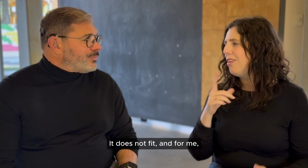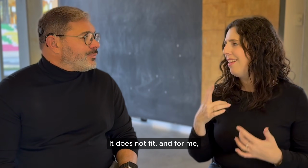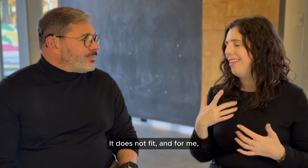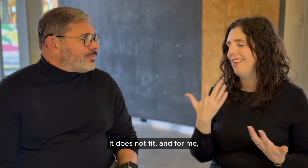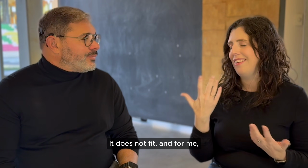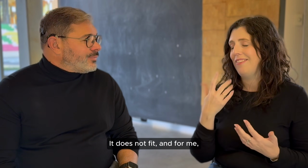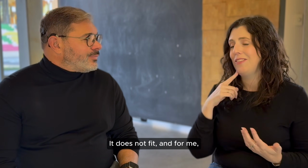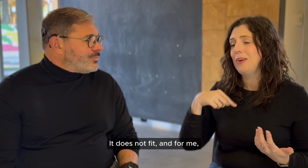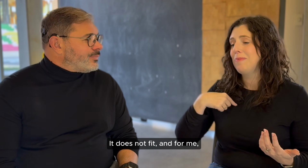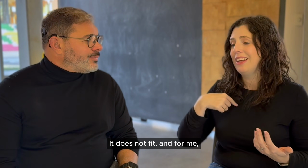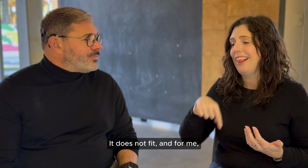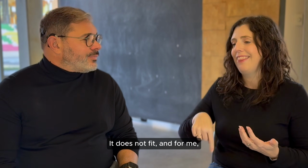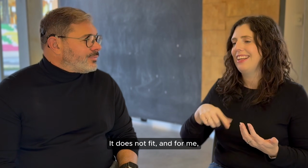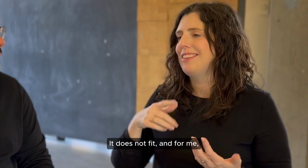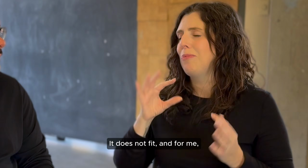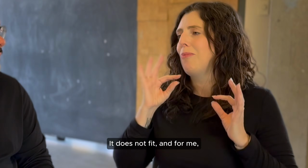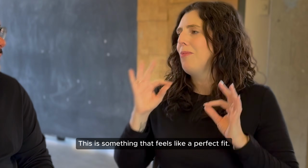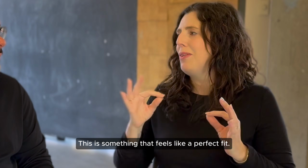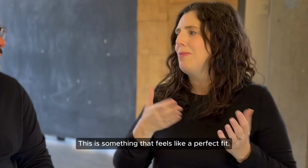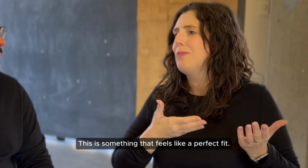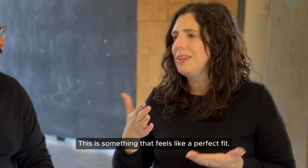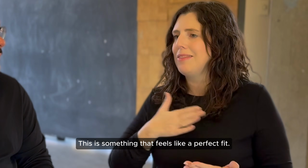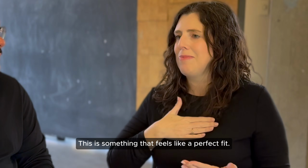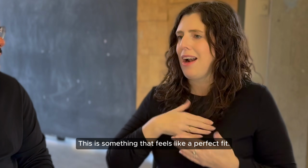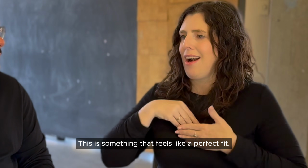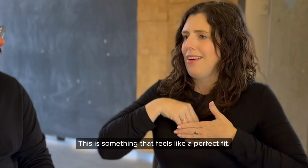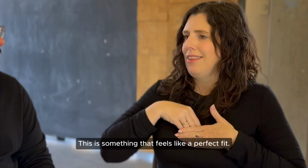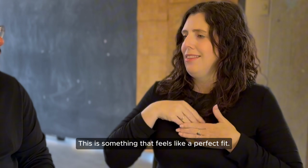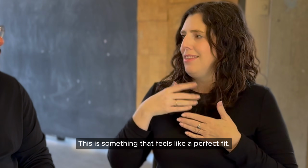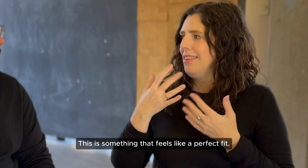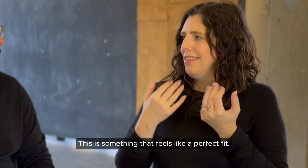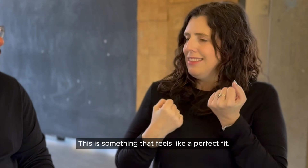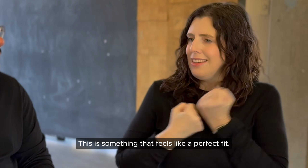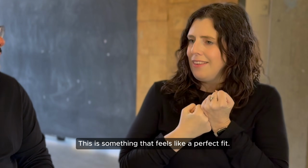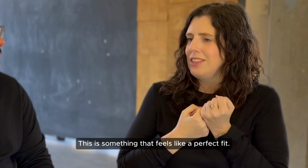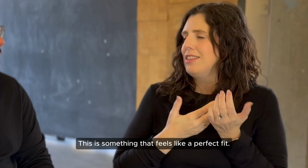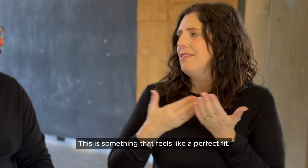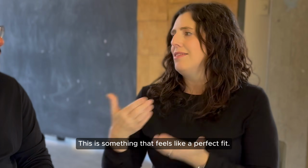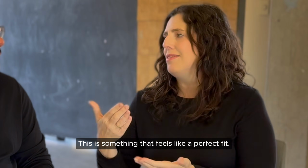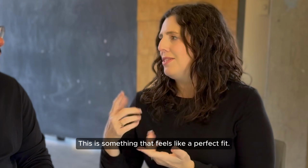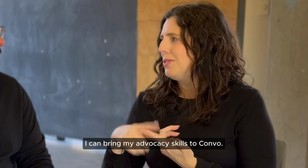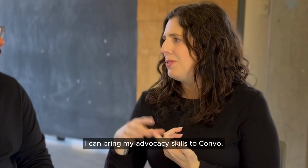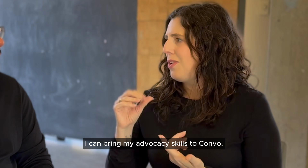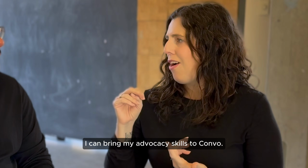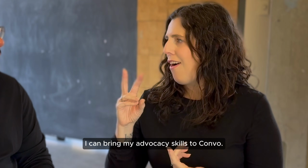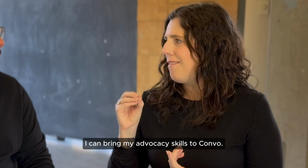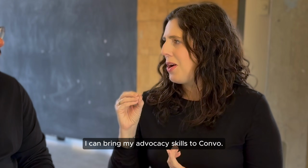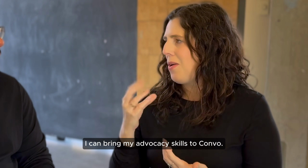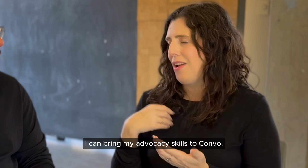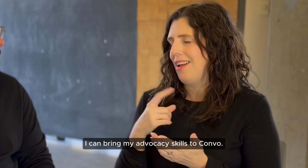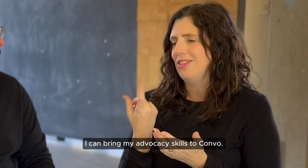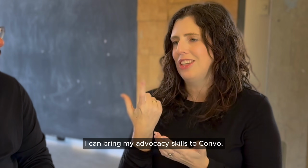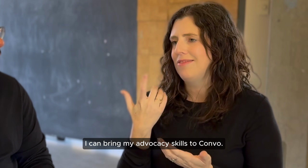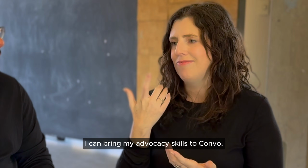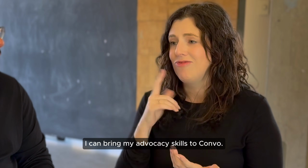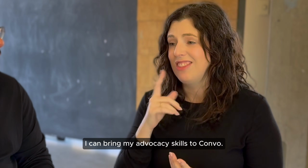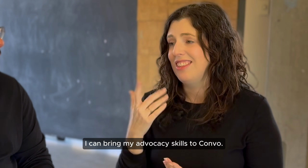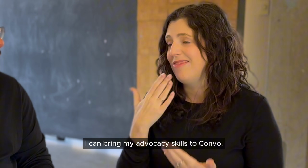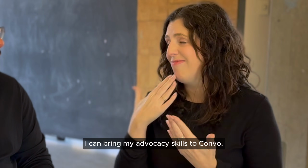fit. And so for me, this is something that feels like a perfect fit, bringing my advocacy skills to Convo. And